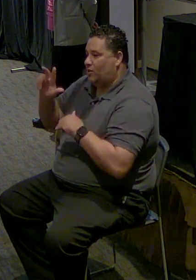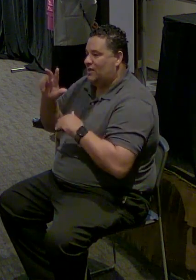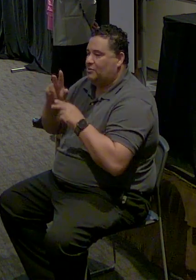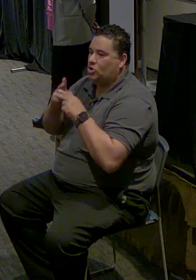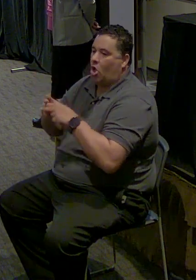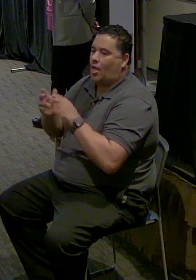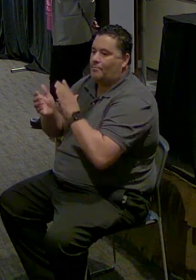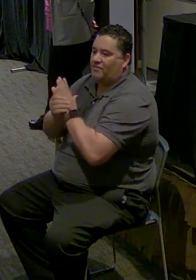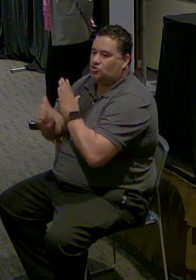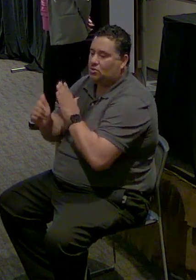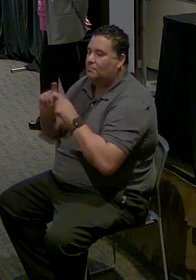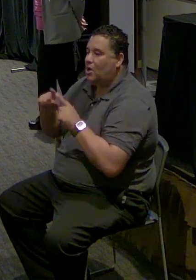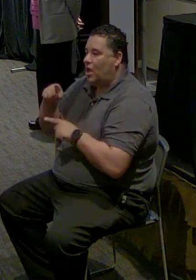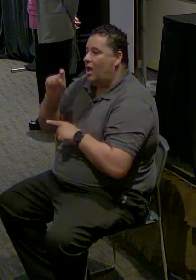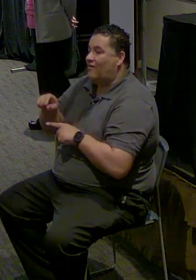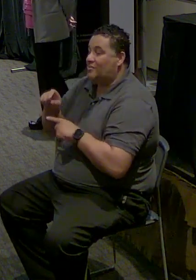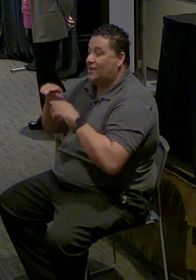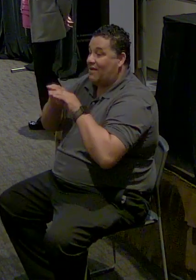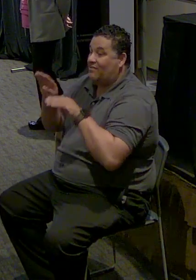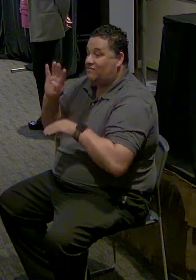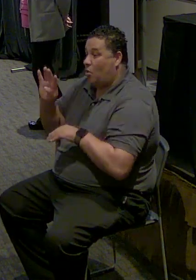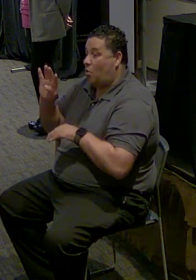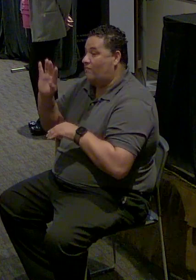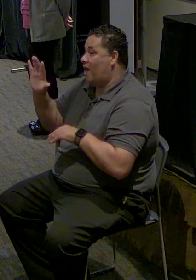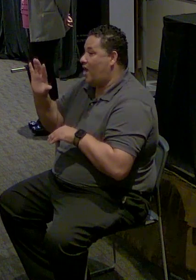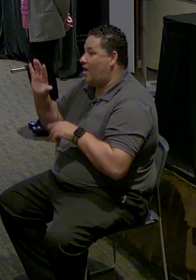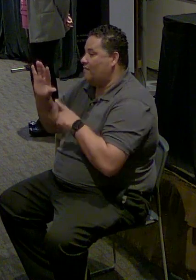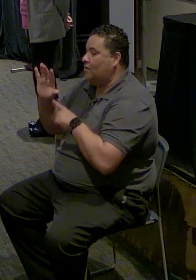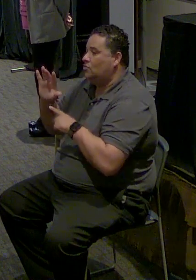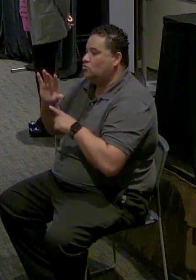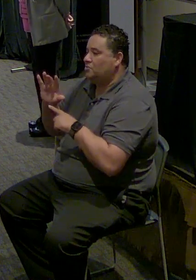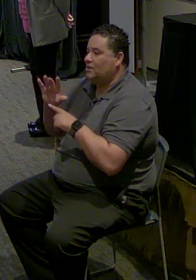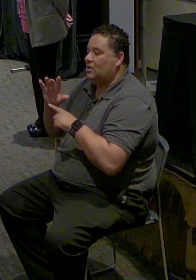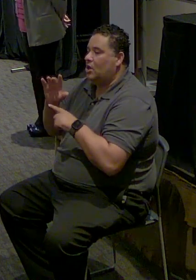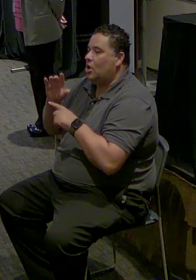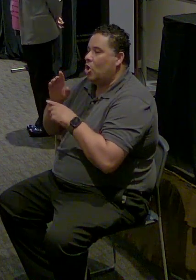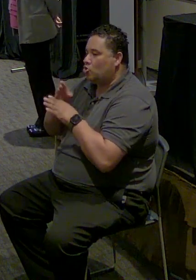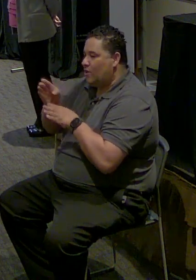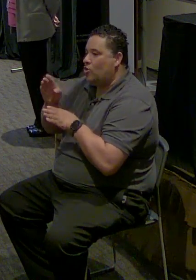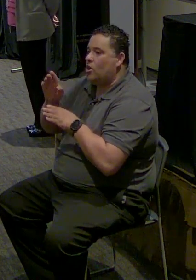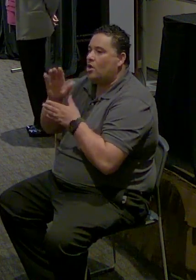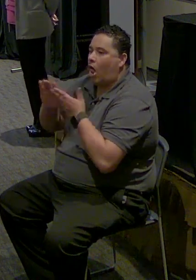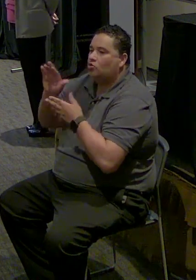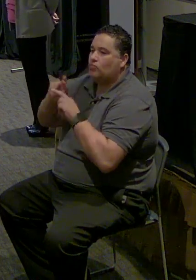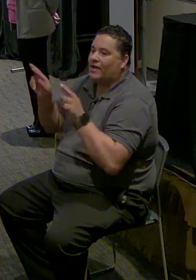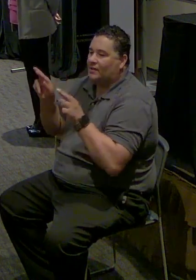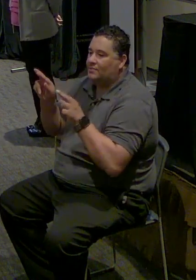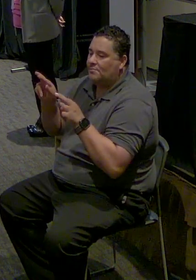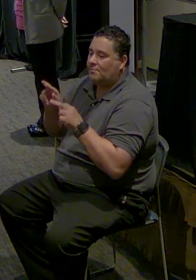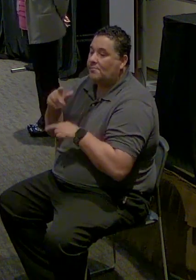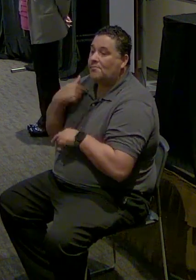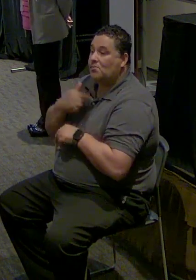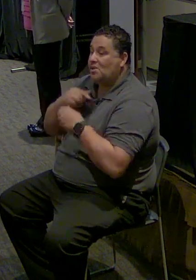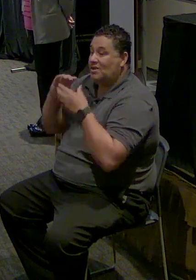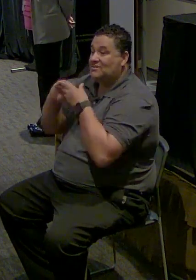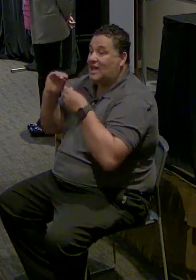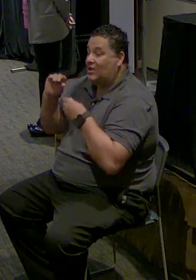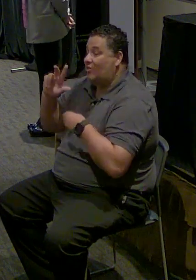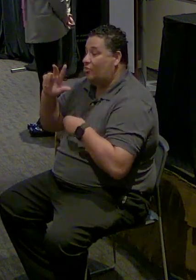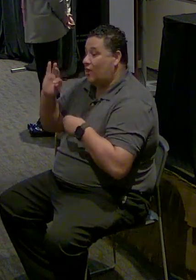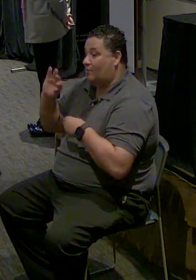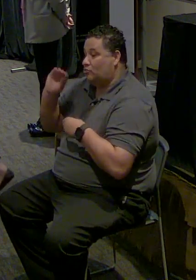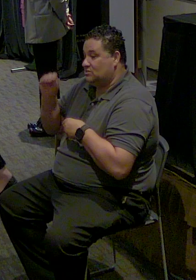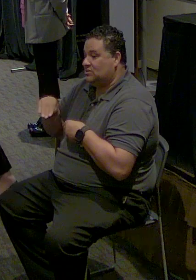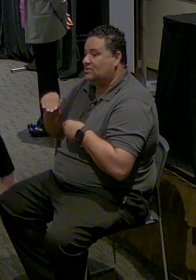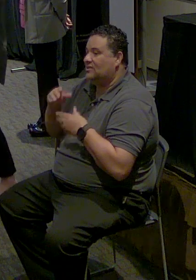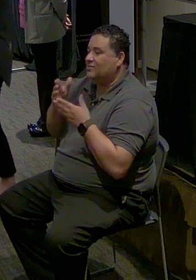proficient, but you have to be a level 4 or 5 to be career and college ready. Now, when we see 39%,